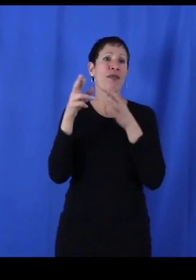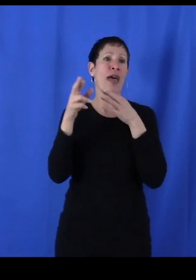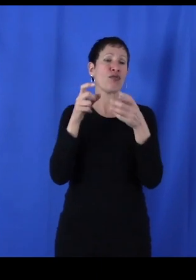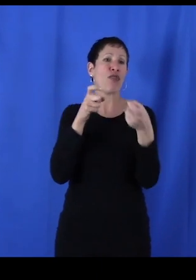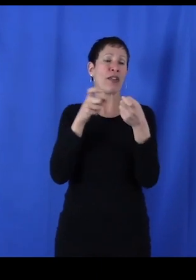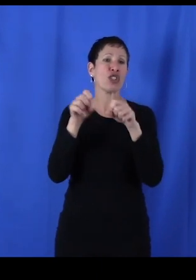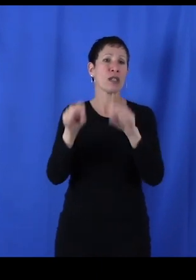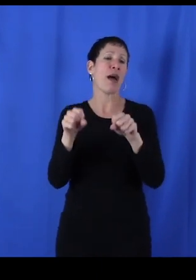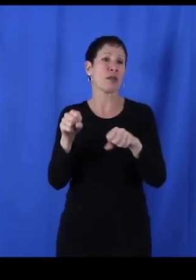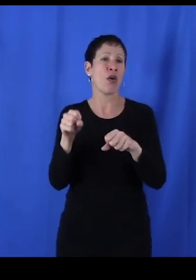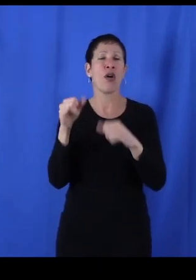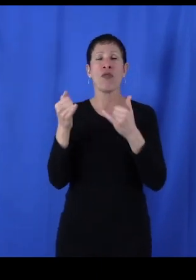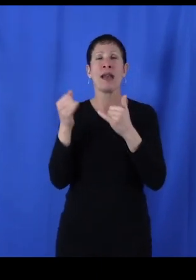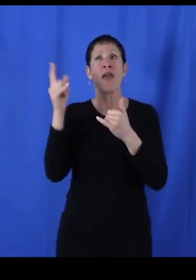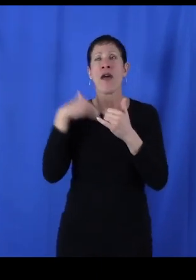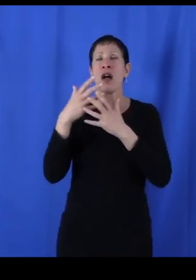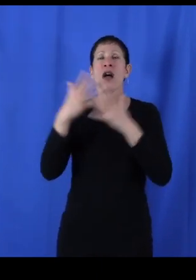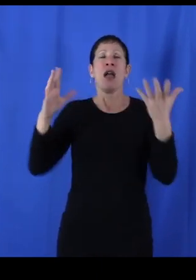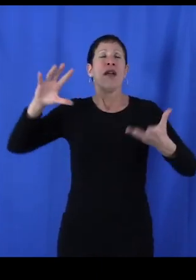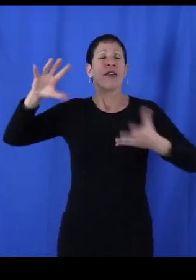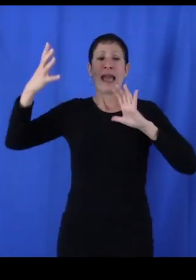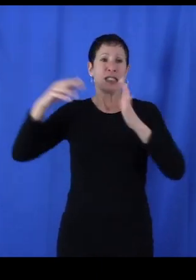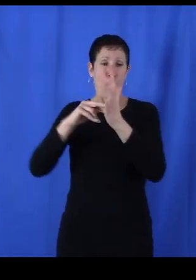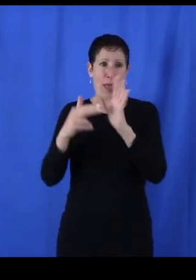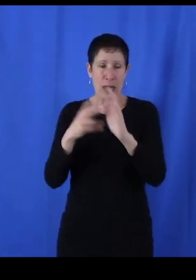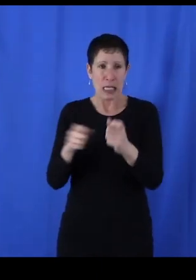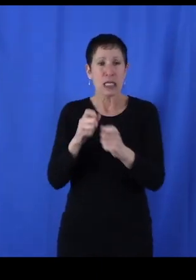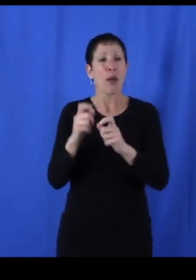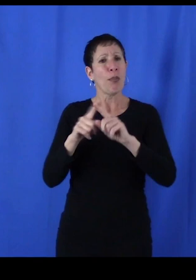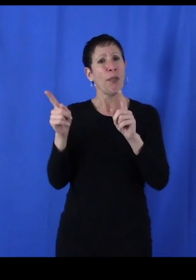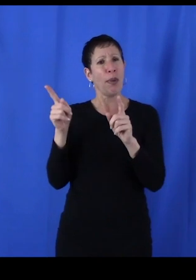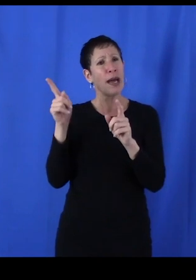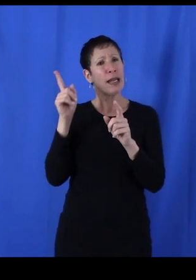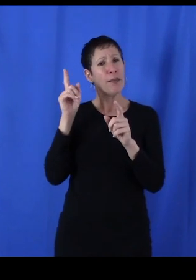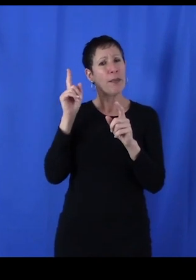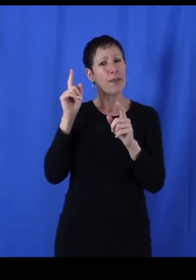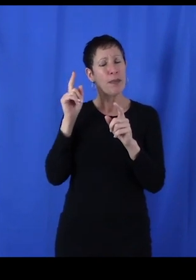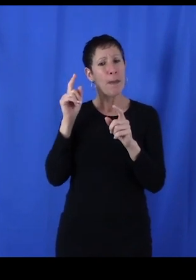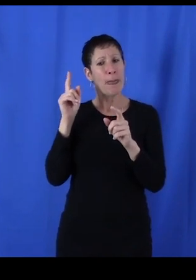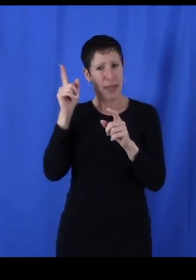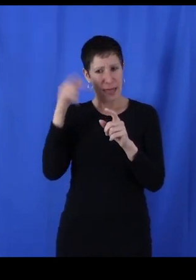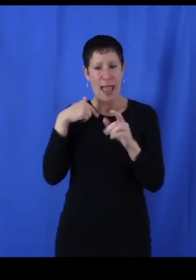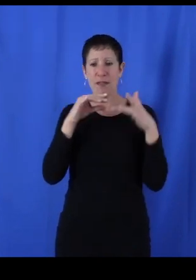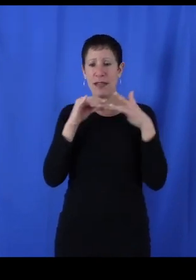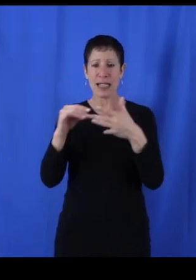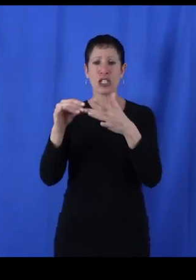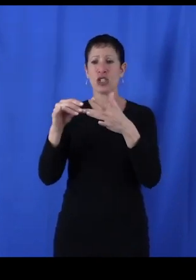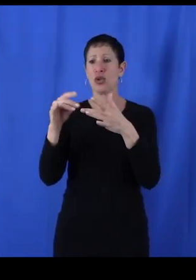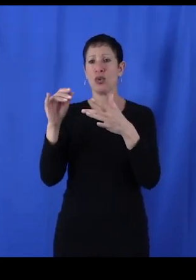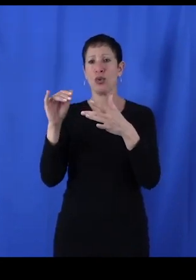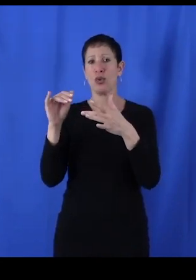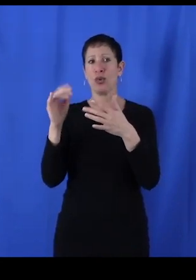now, there's like huge chaos over what this means, but it has led to places like